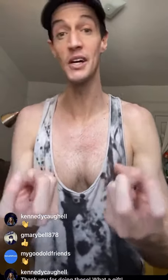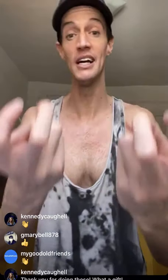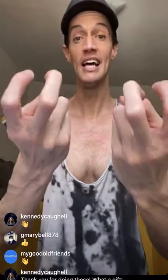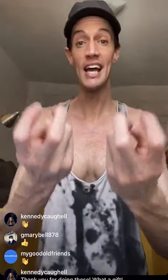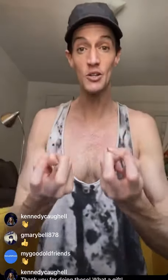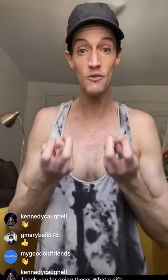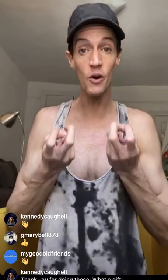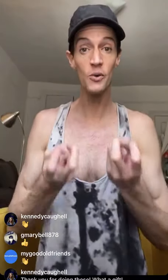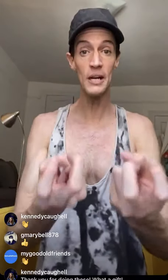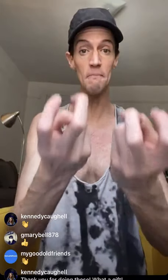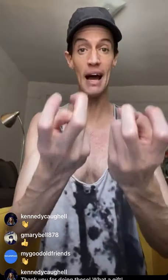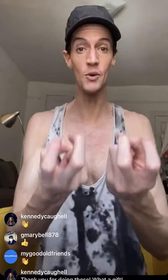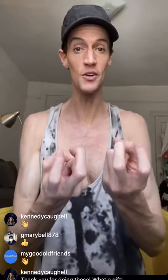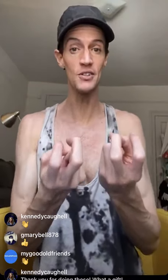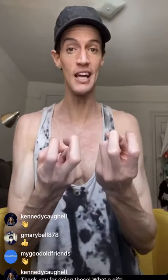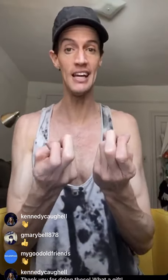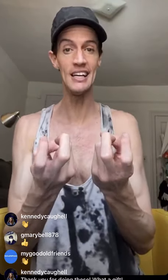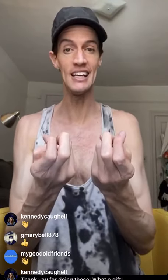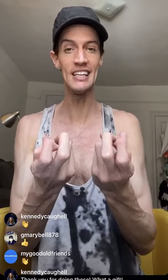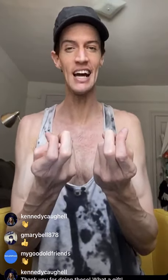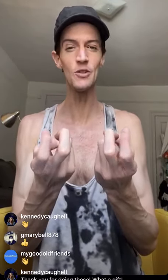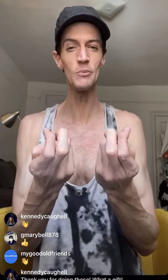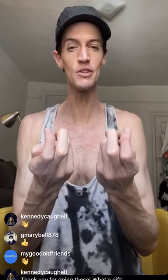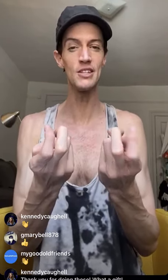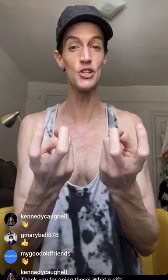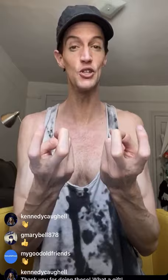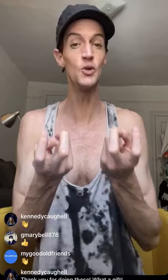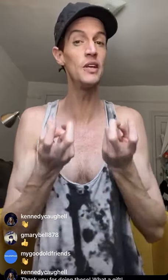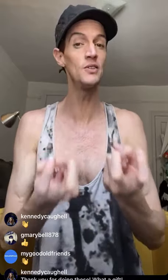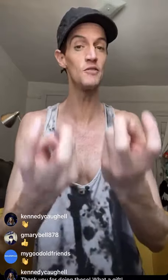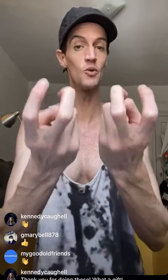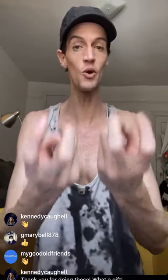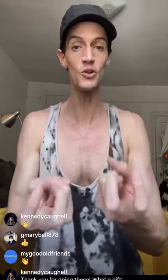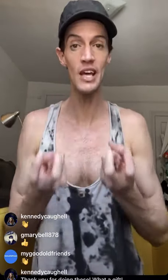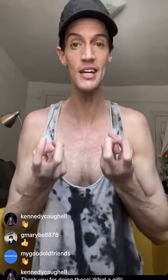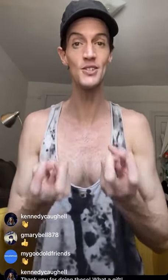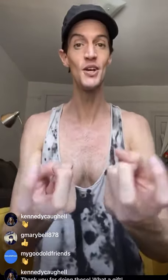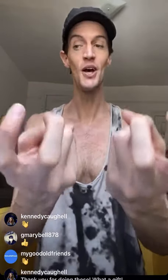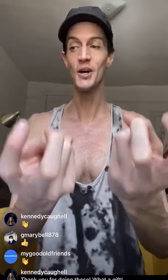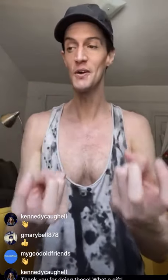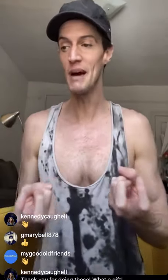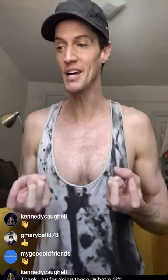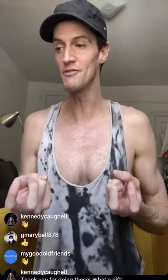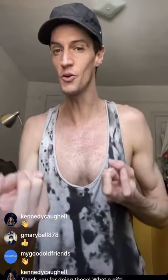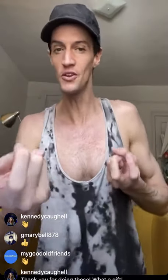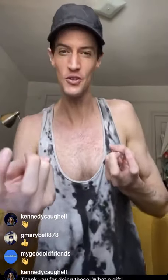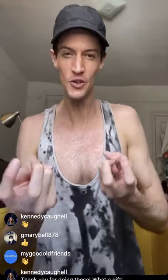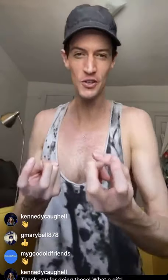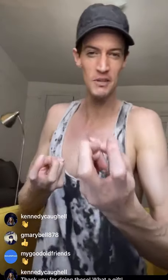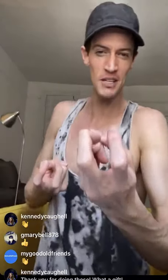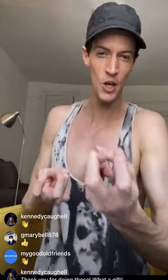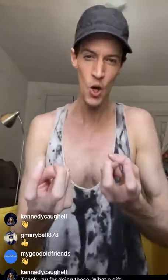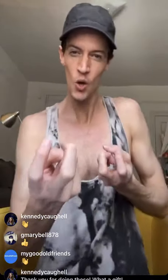It goes forward and backwards, and it kind of represents the two wheels of the roller skates going back and forth. So you could be